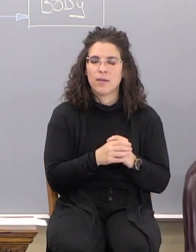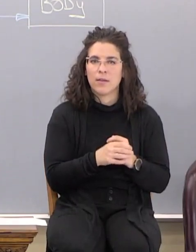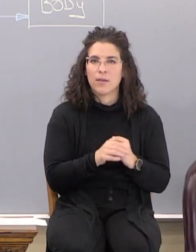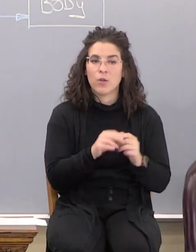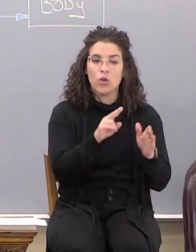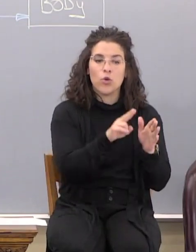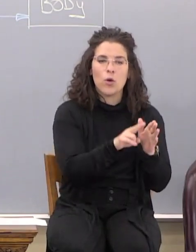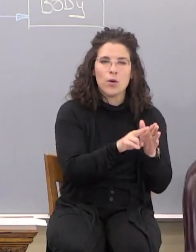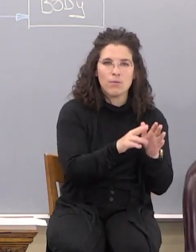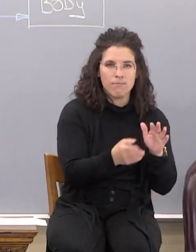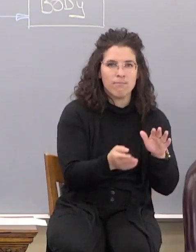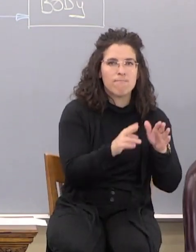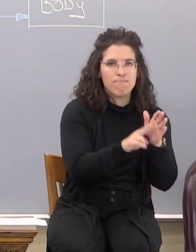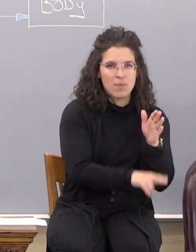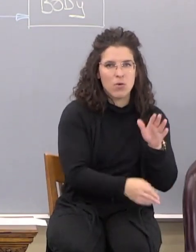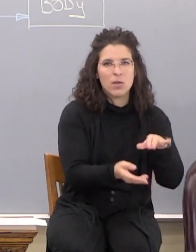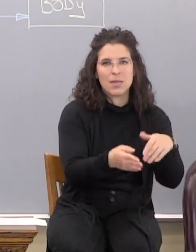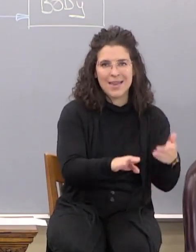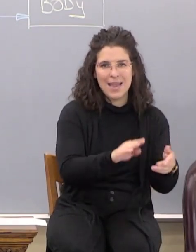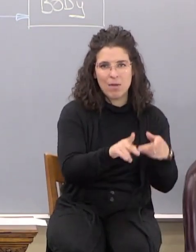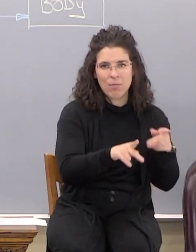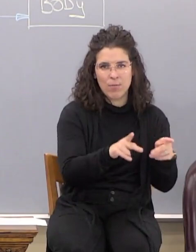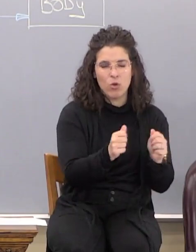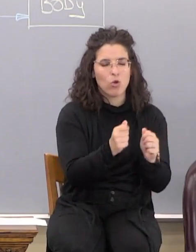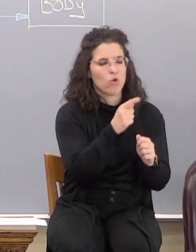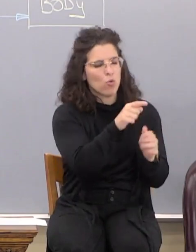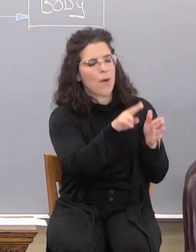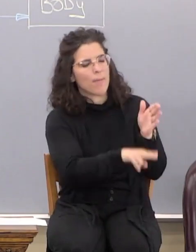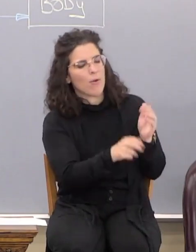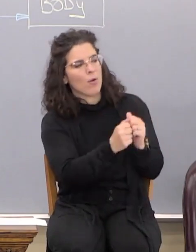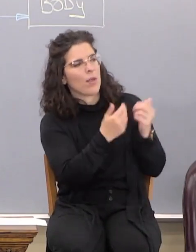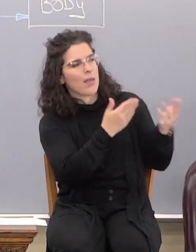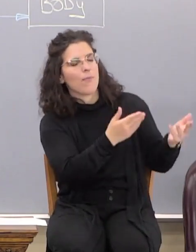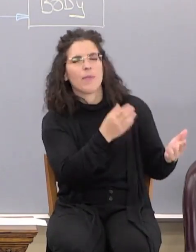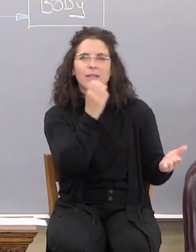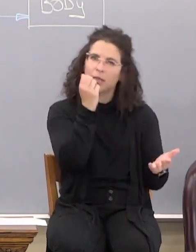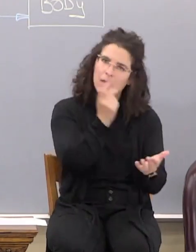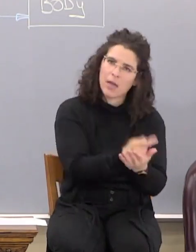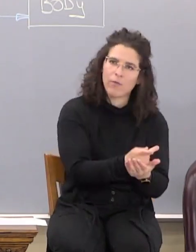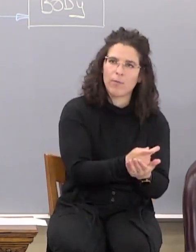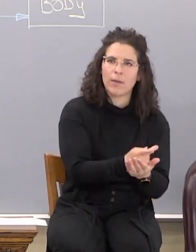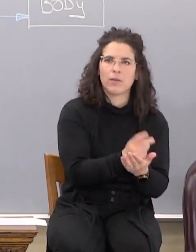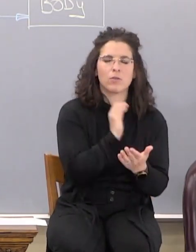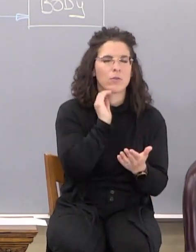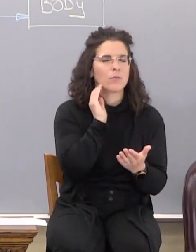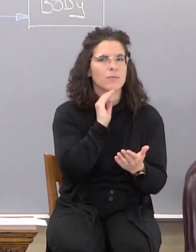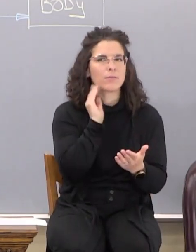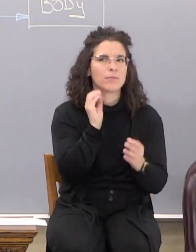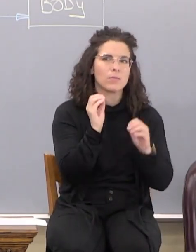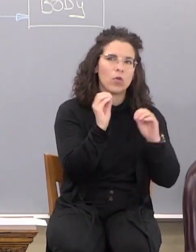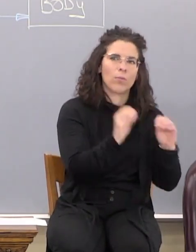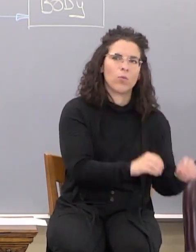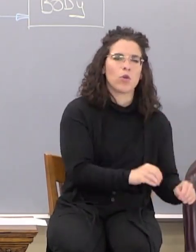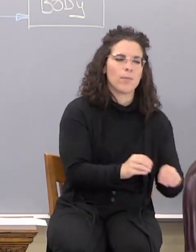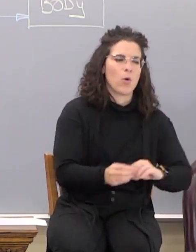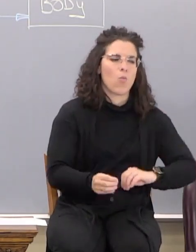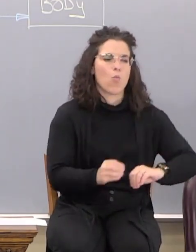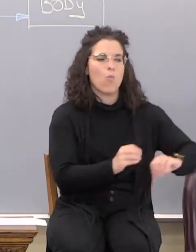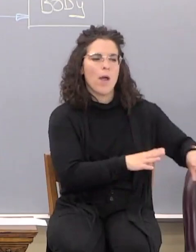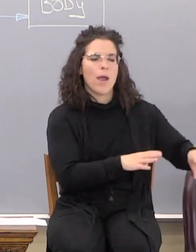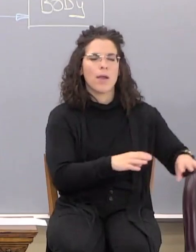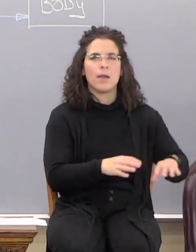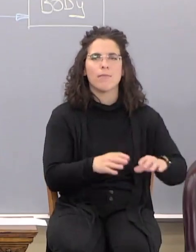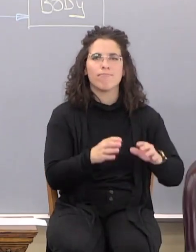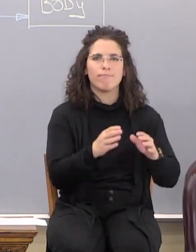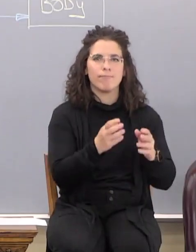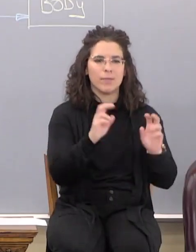You bury dead people. You're buried with him. That's a confirmation. You're putting away. The issue